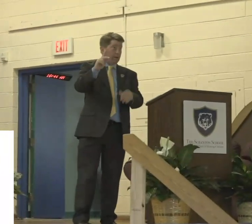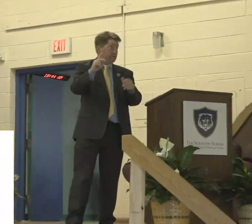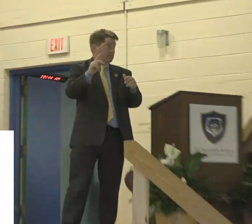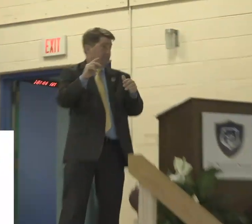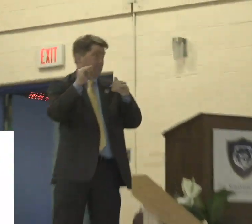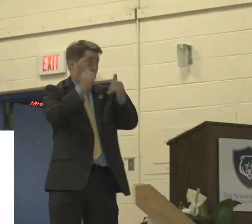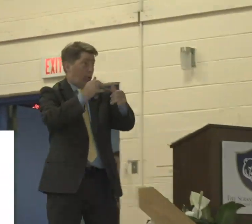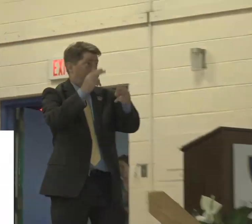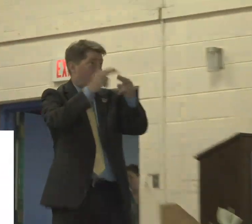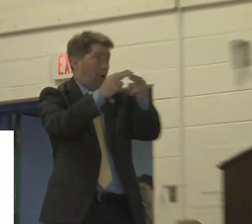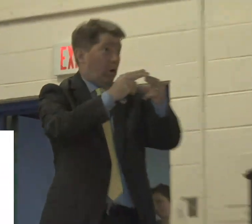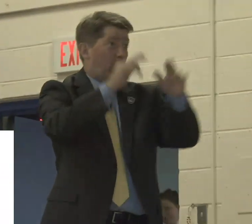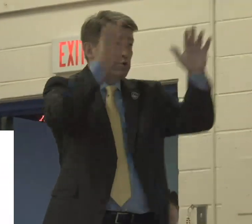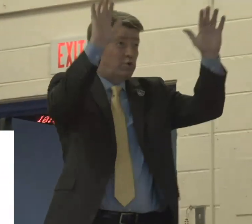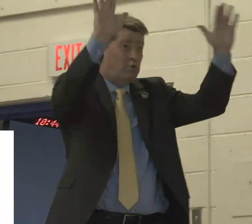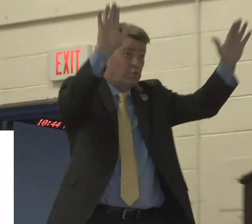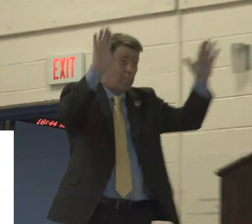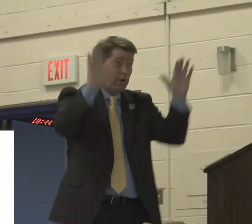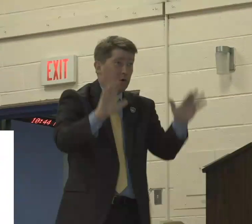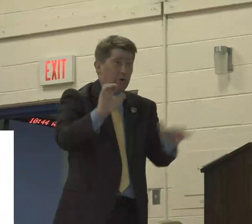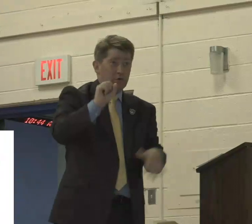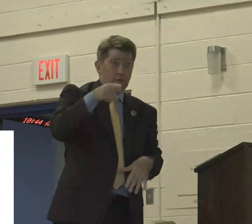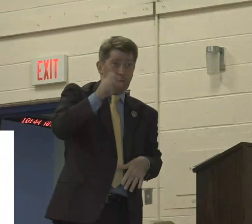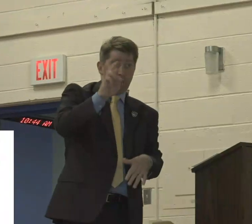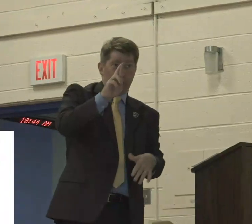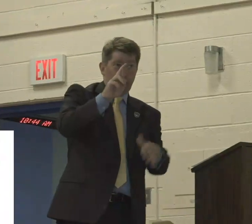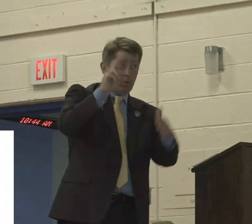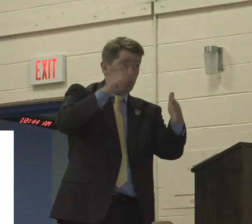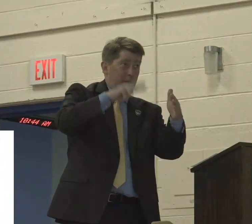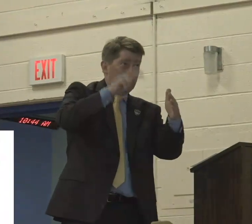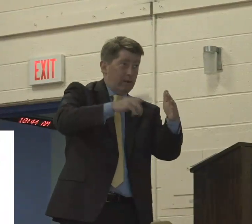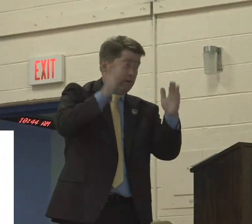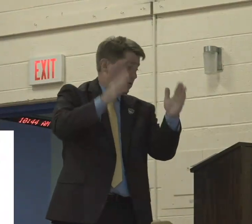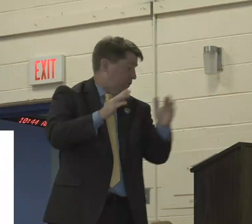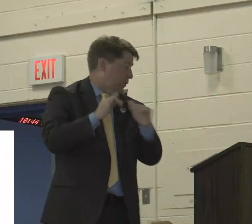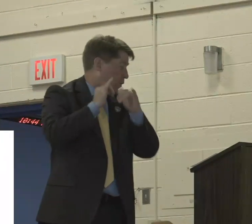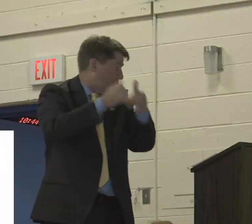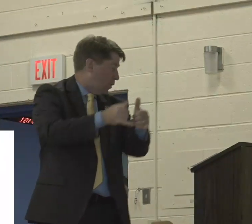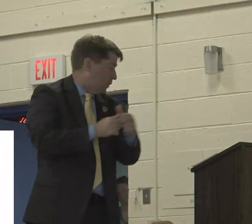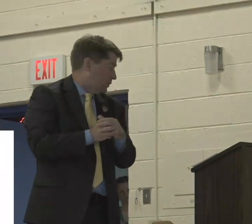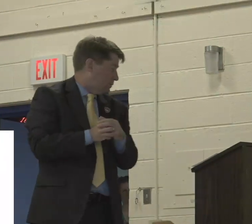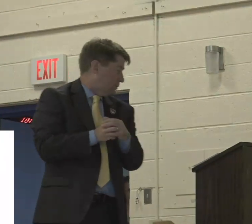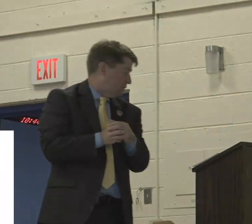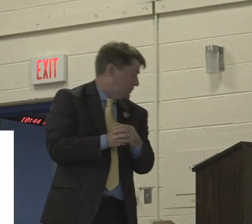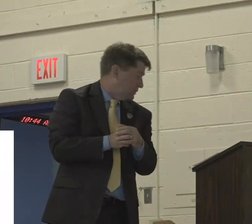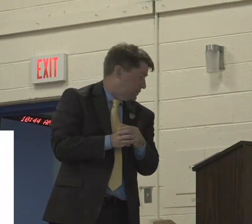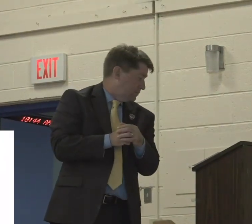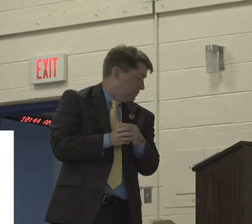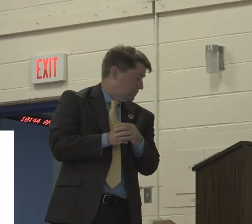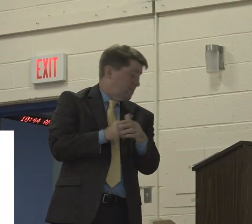one. So this award is called the Super Reader Award.